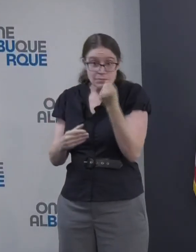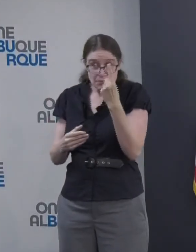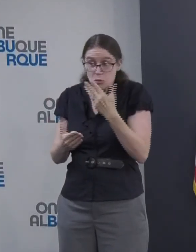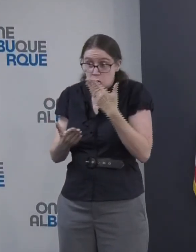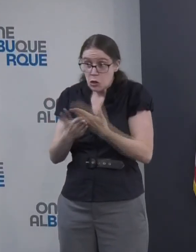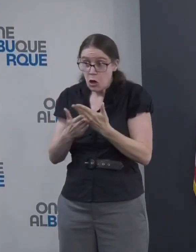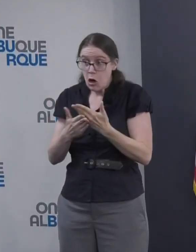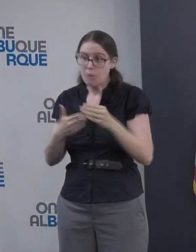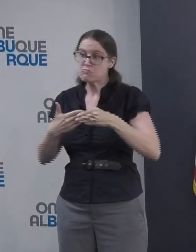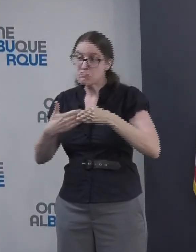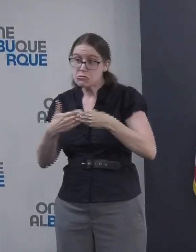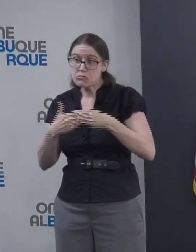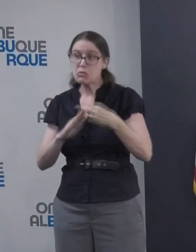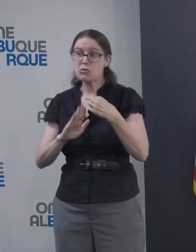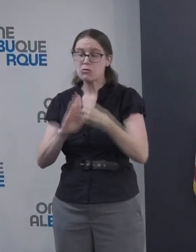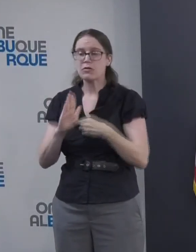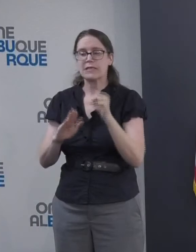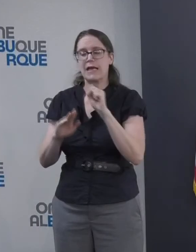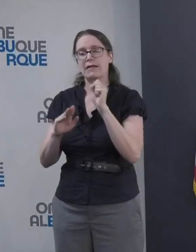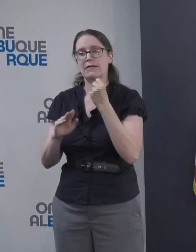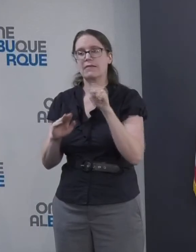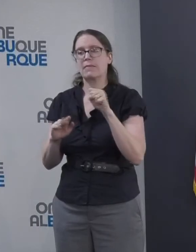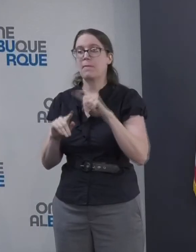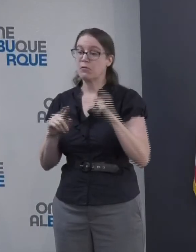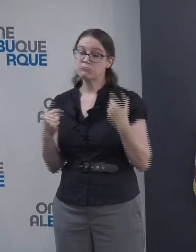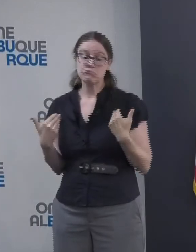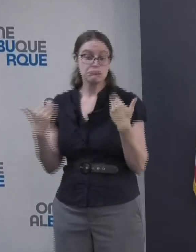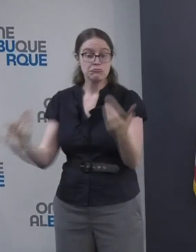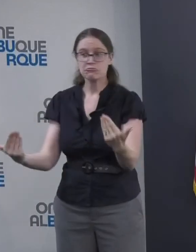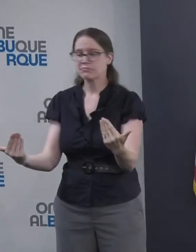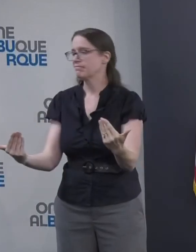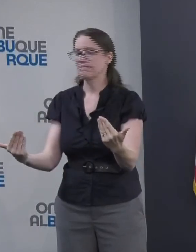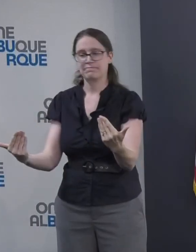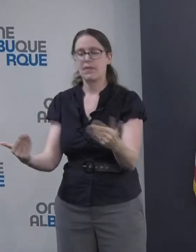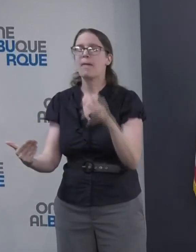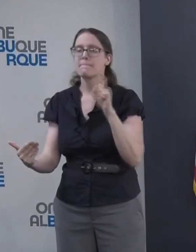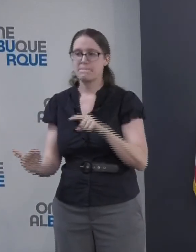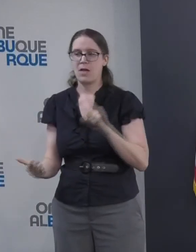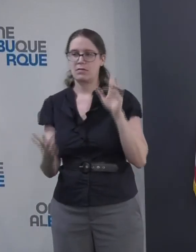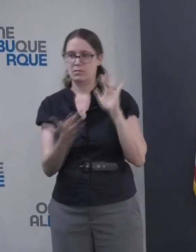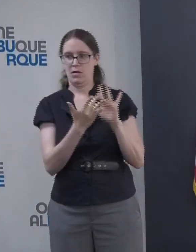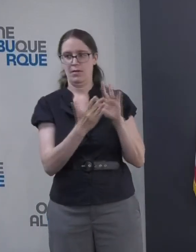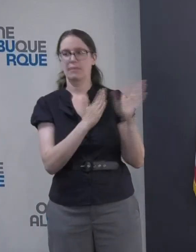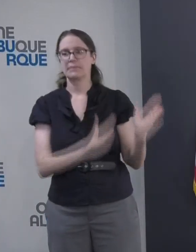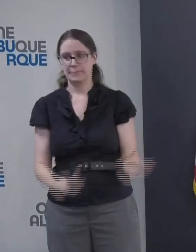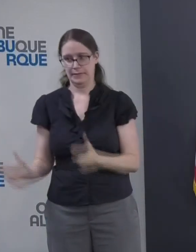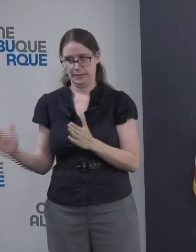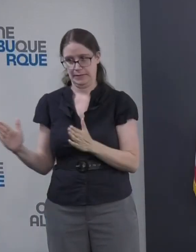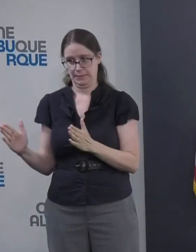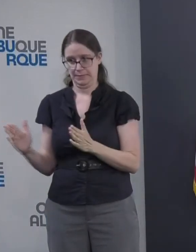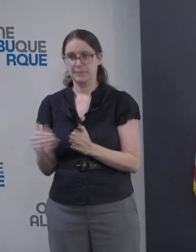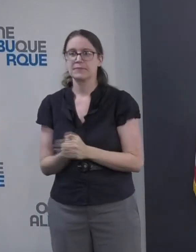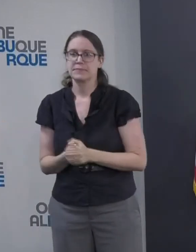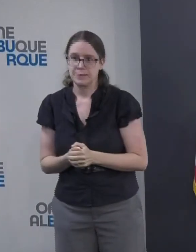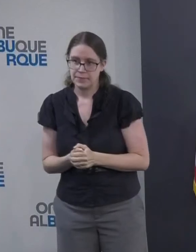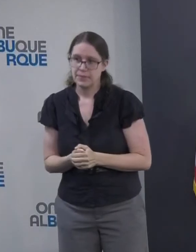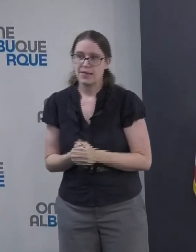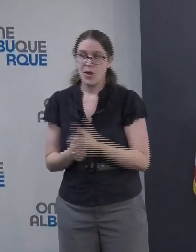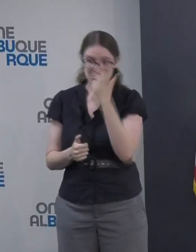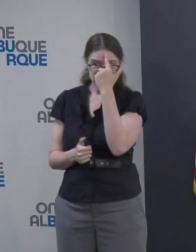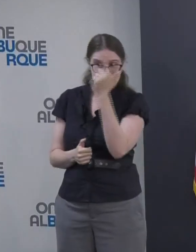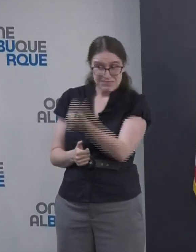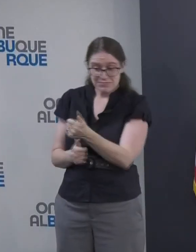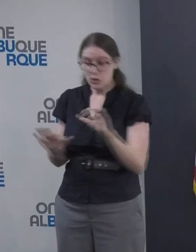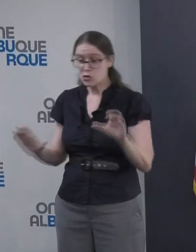permissible, but you have to check with planning on some of the details. And so want to remind folks to do that, not just do it on your own, because